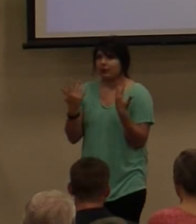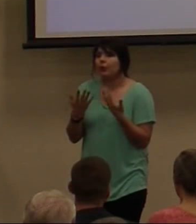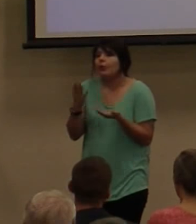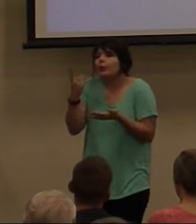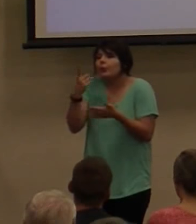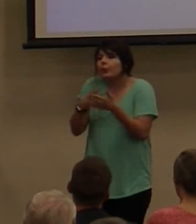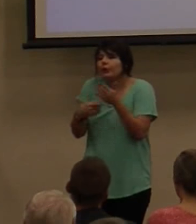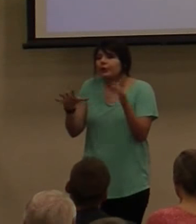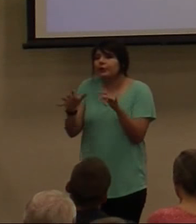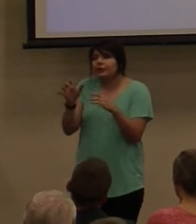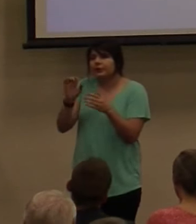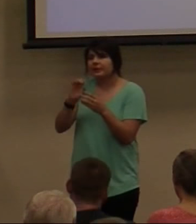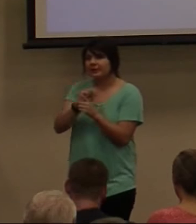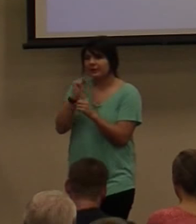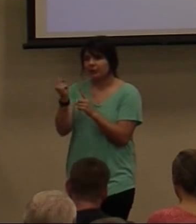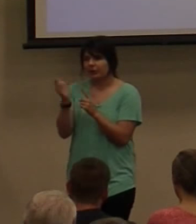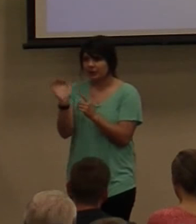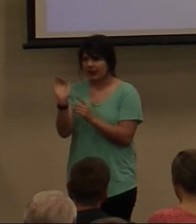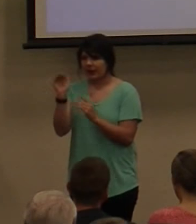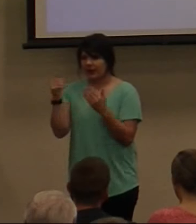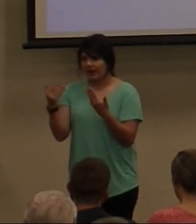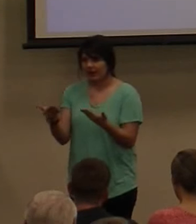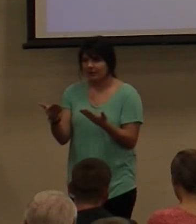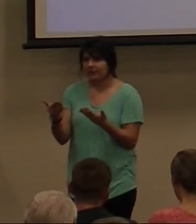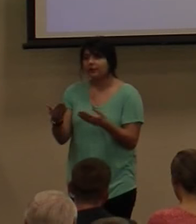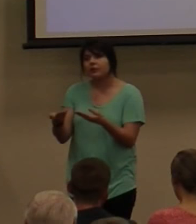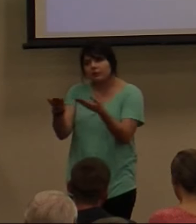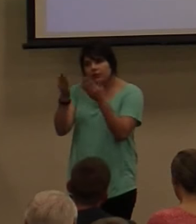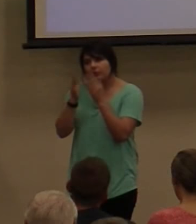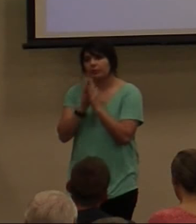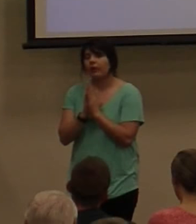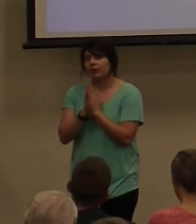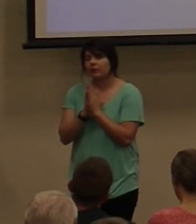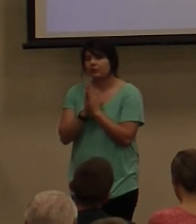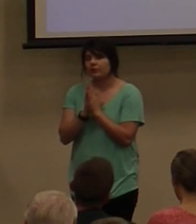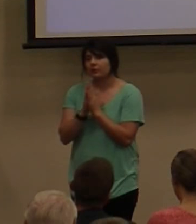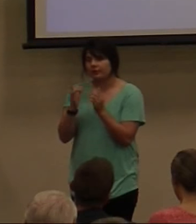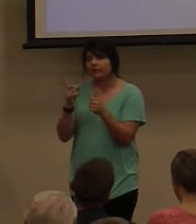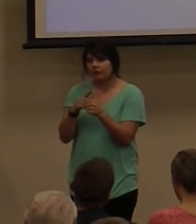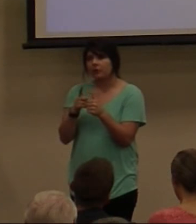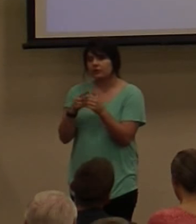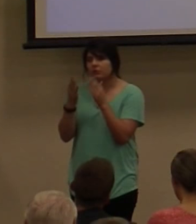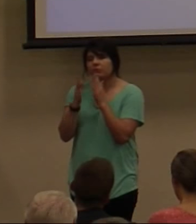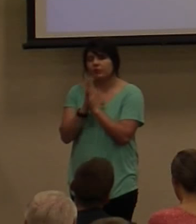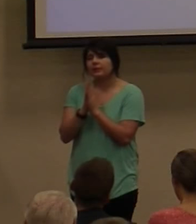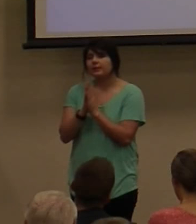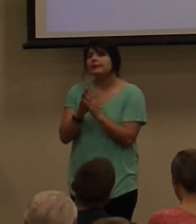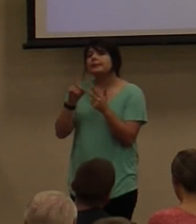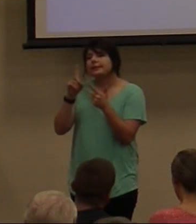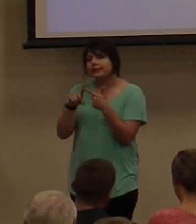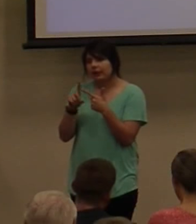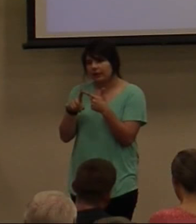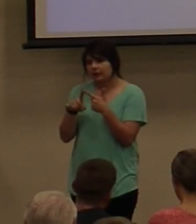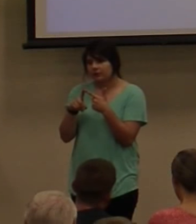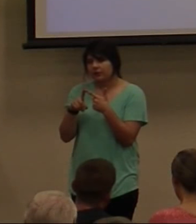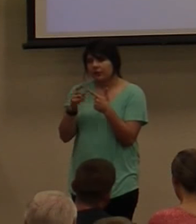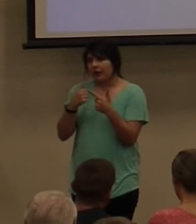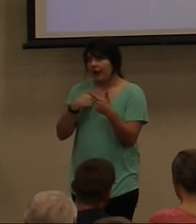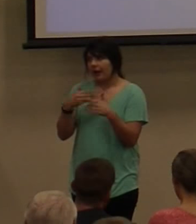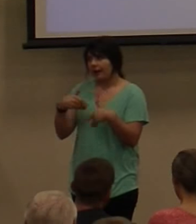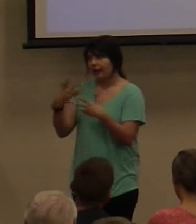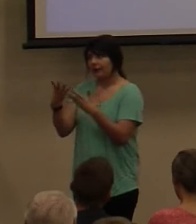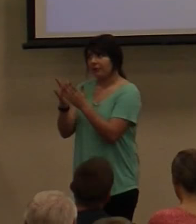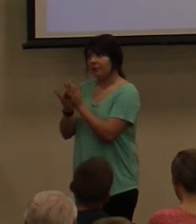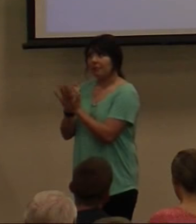You pray. Number one is to pray. Secondly, I gave them